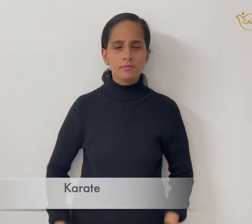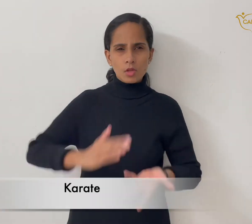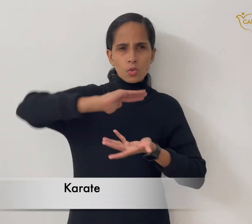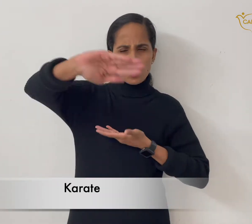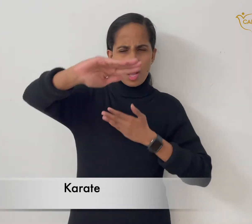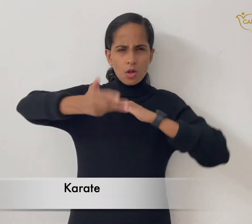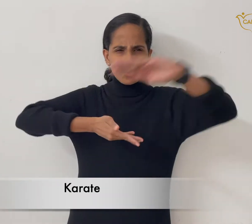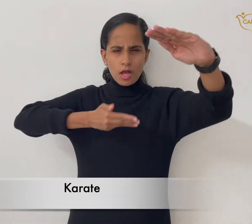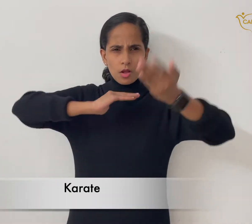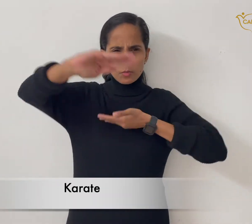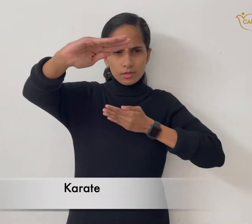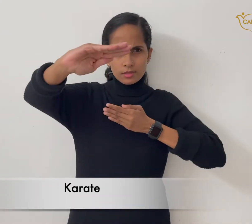Karate.